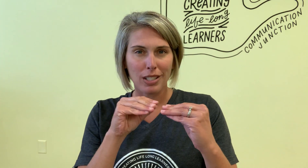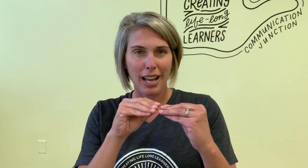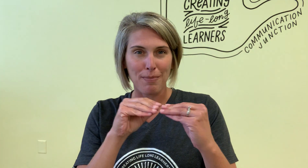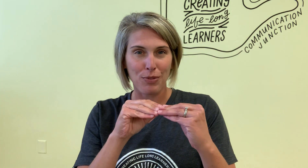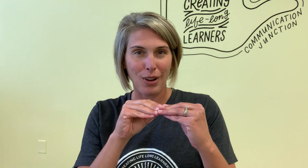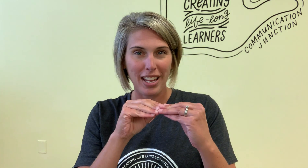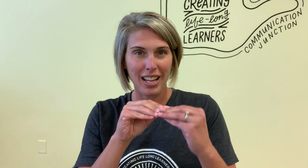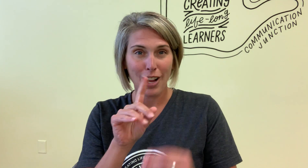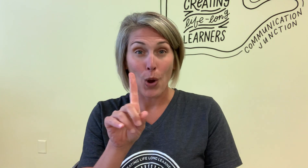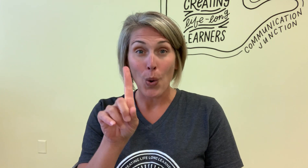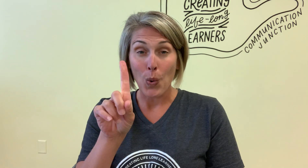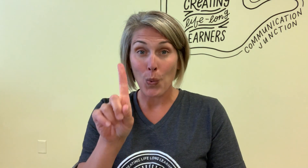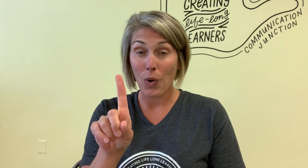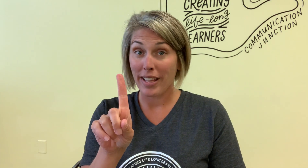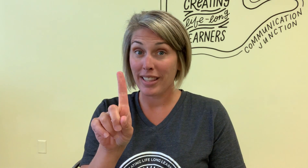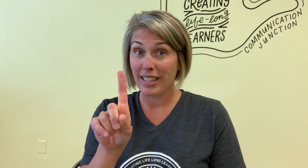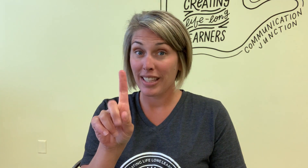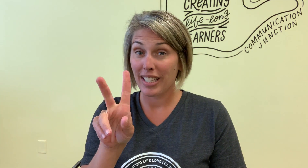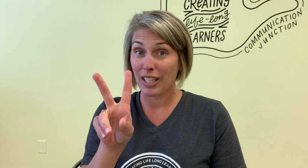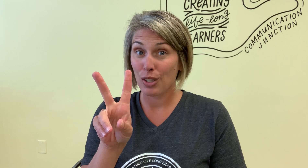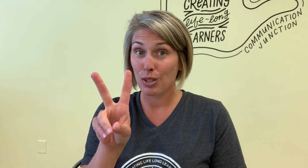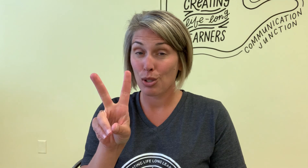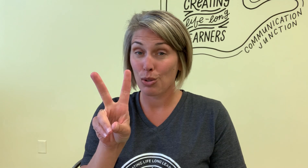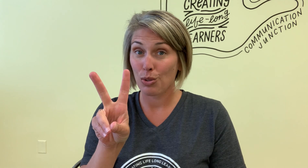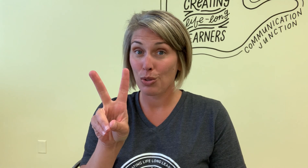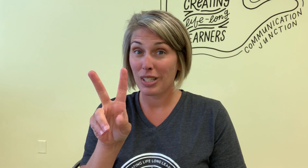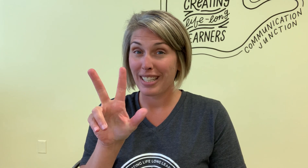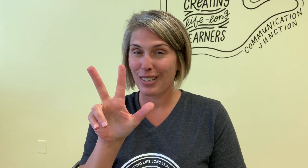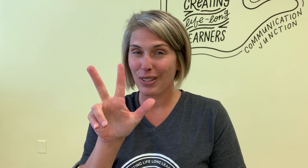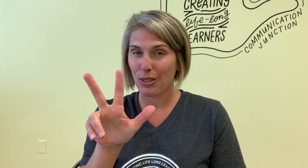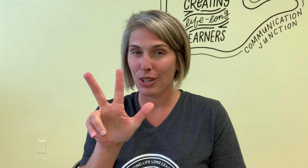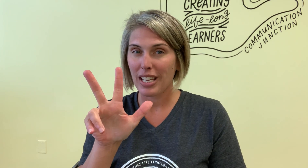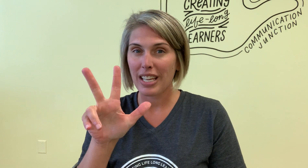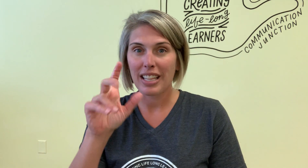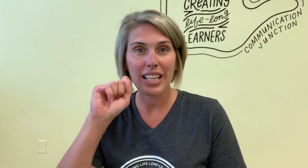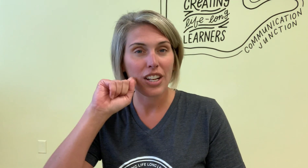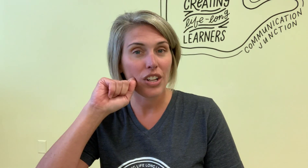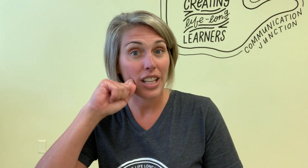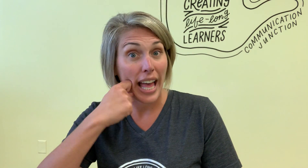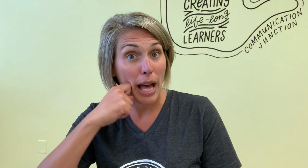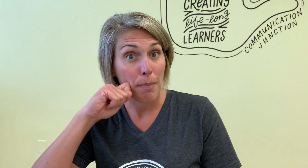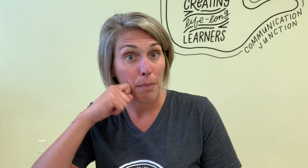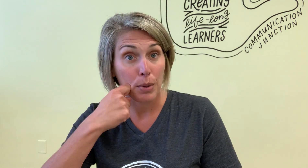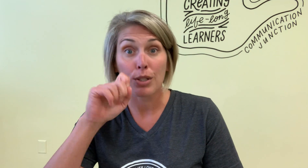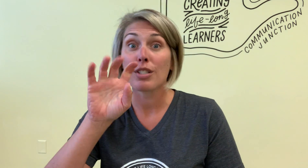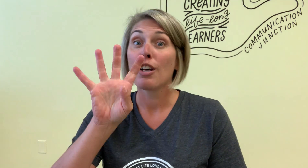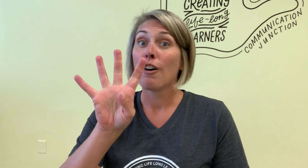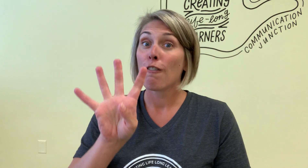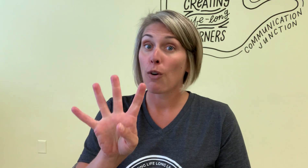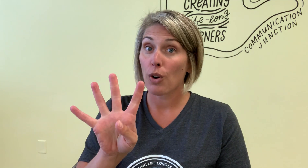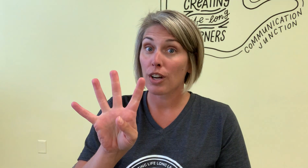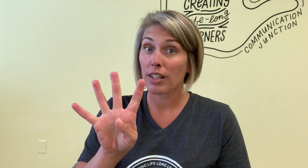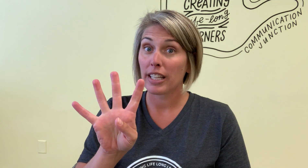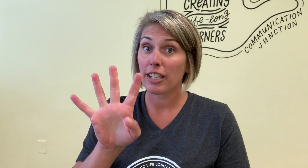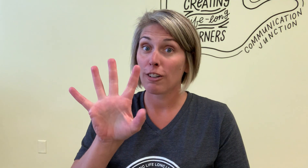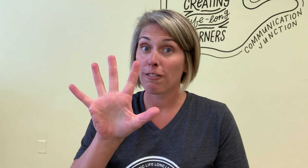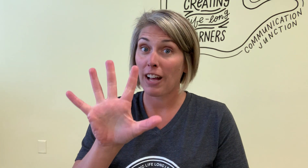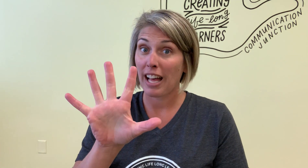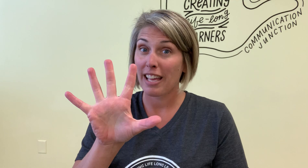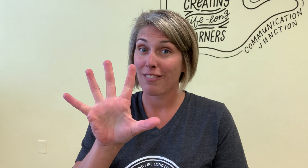time. Ready? One little, two little, three little apples. Four little, five